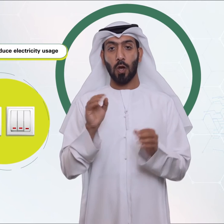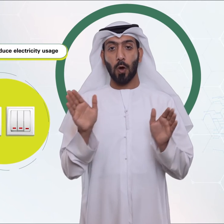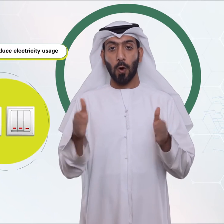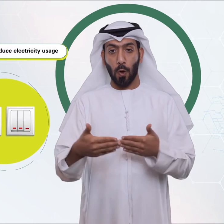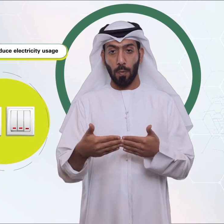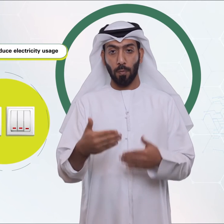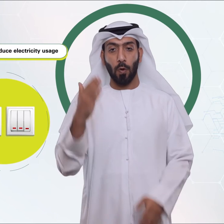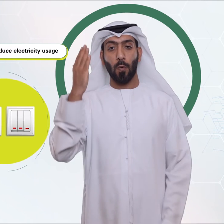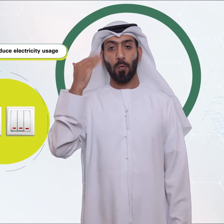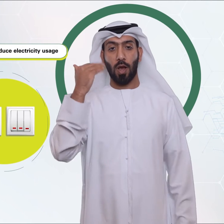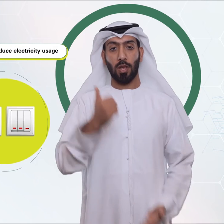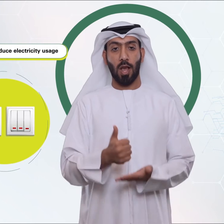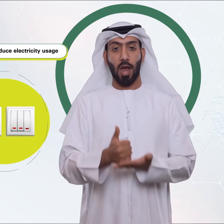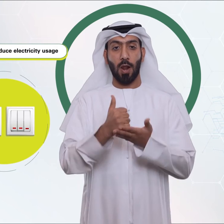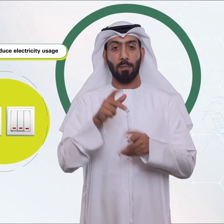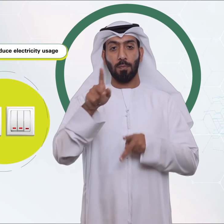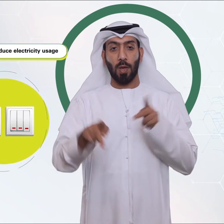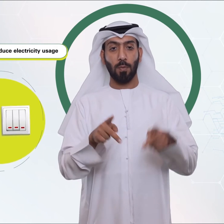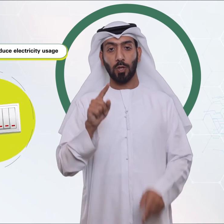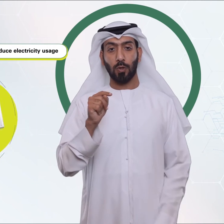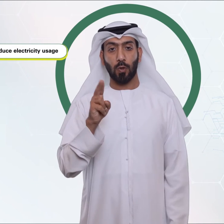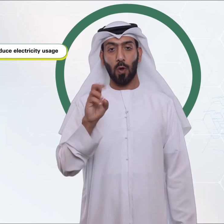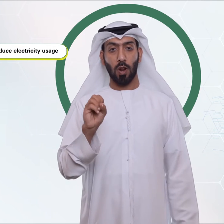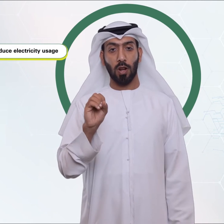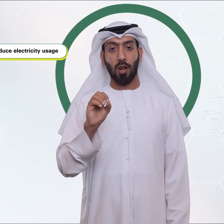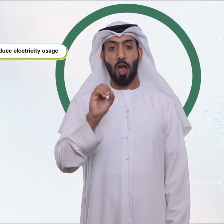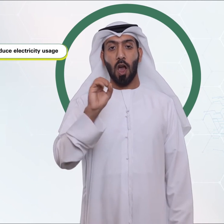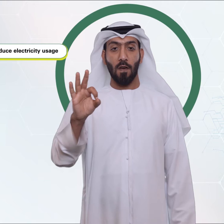people and remind them to turn off the lights when leaving the place.